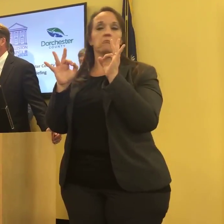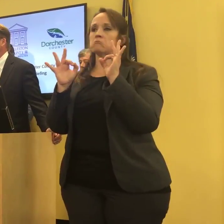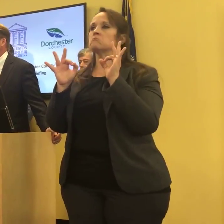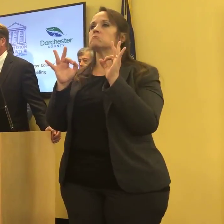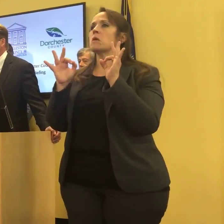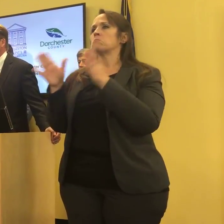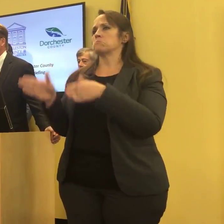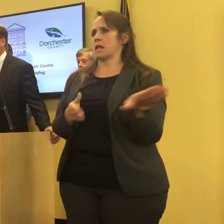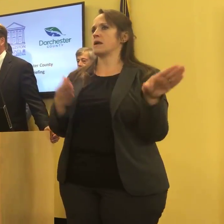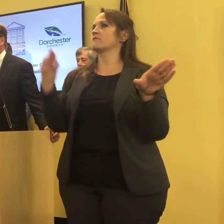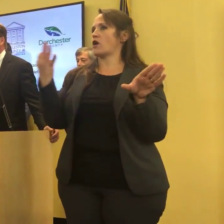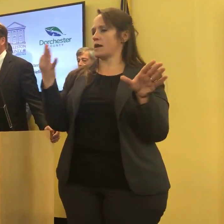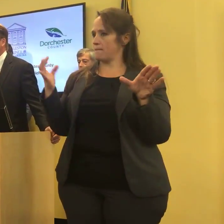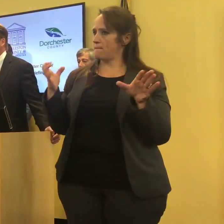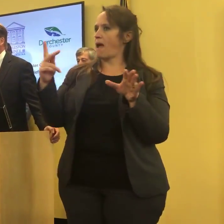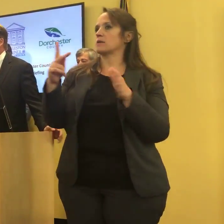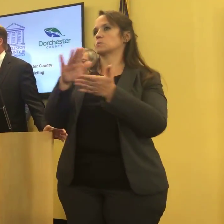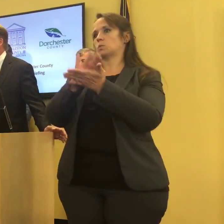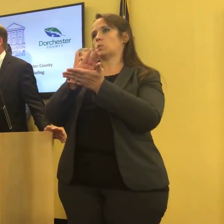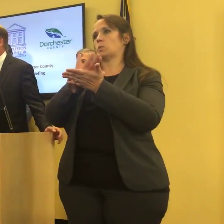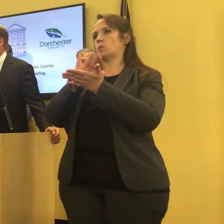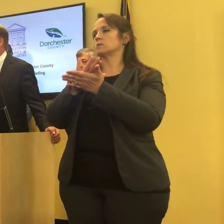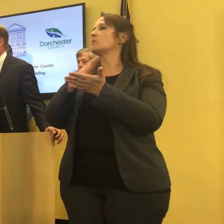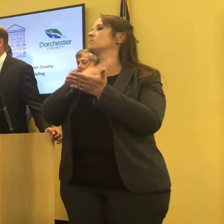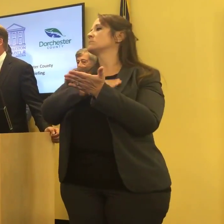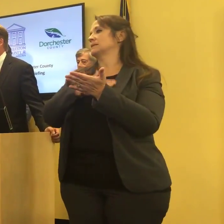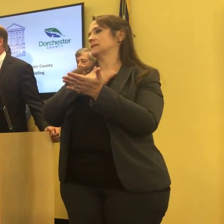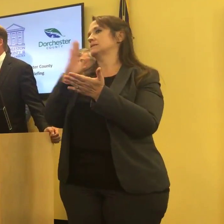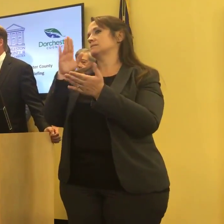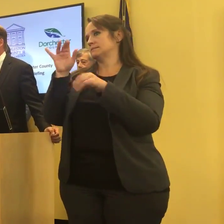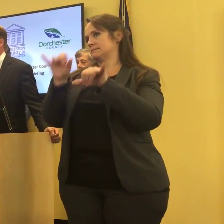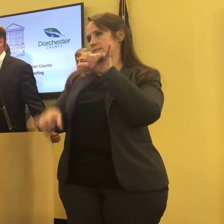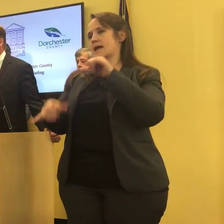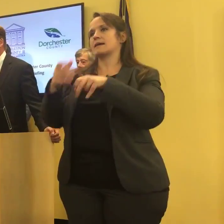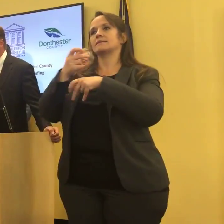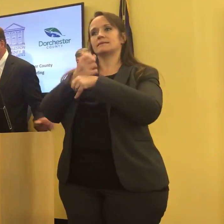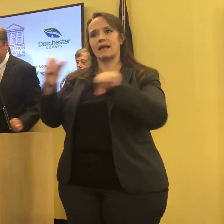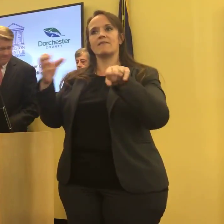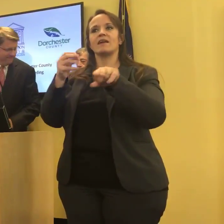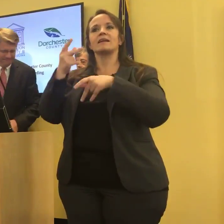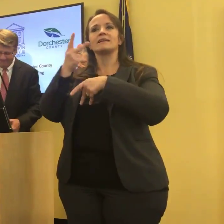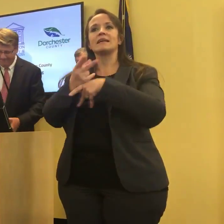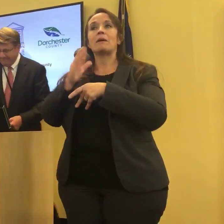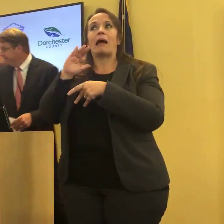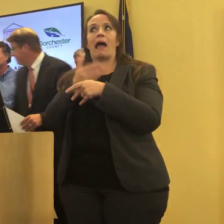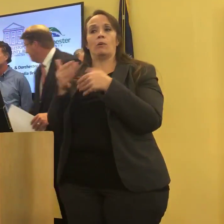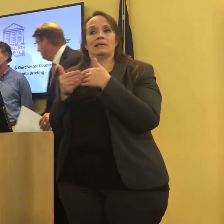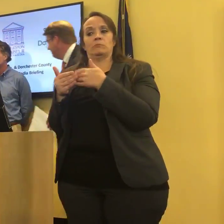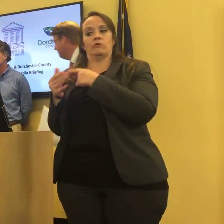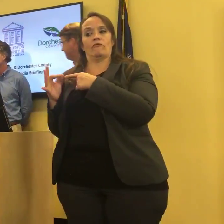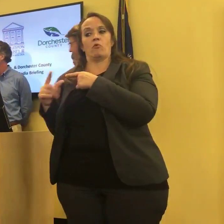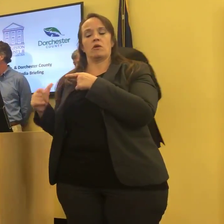school starting on Friday. So everyone be safe out there. Keep our neighbors in your prayers. Thank you.